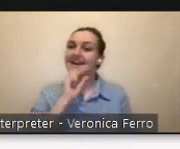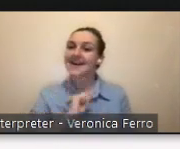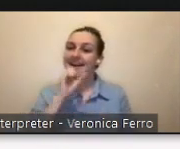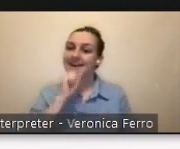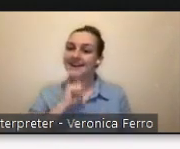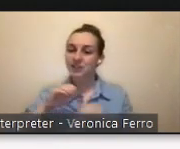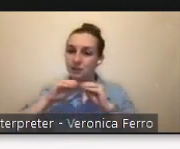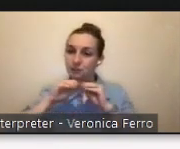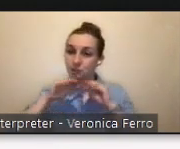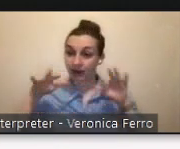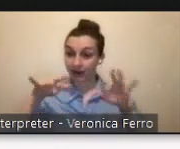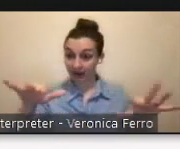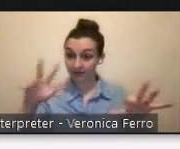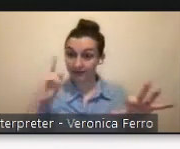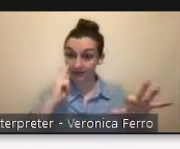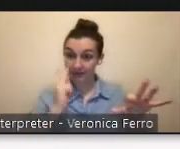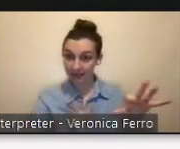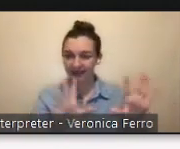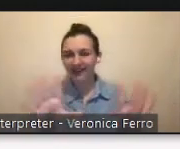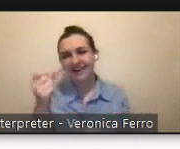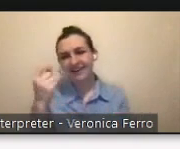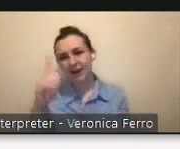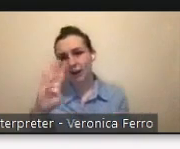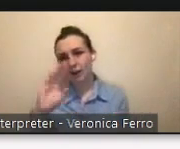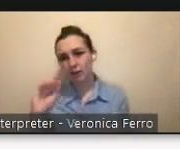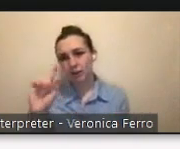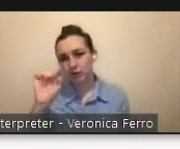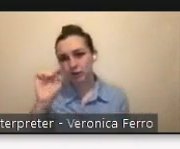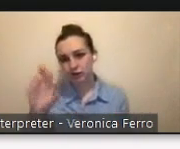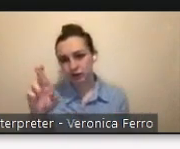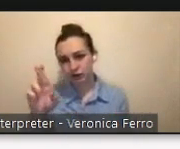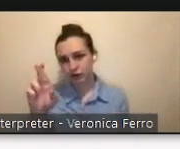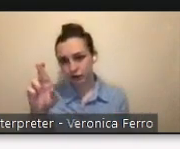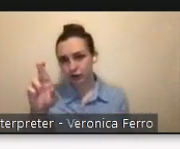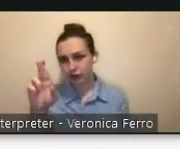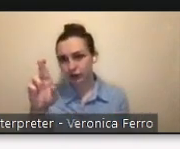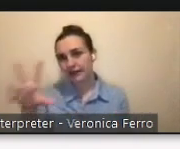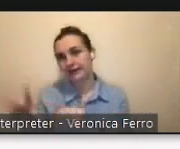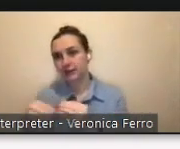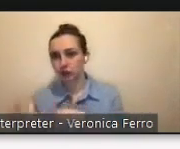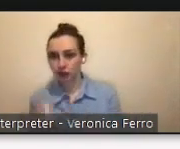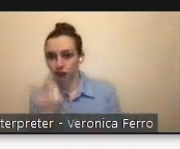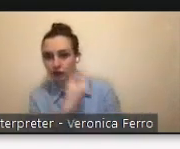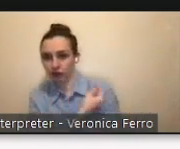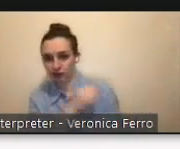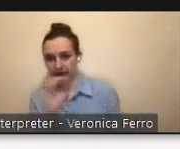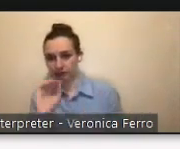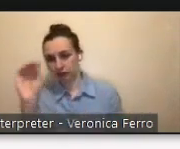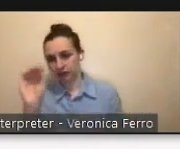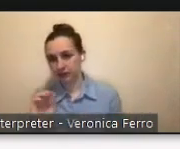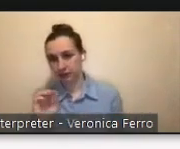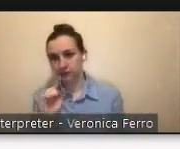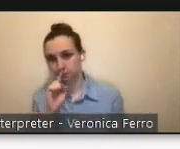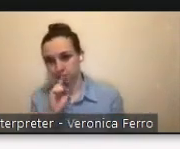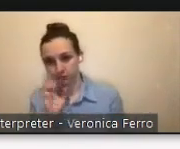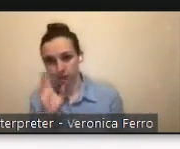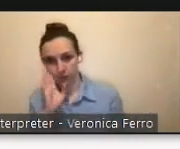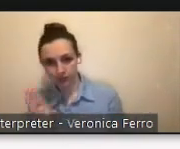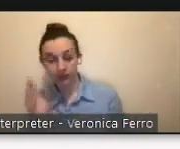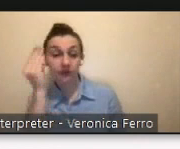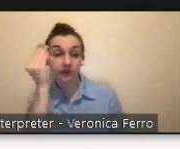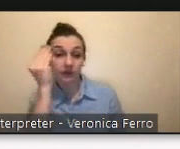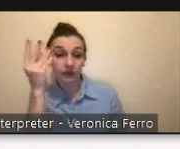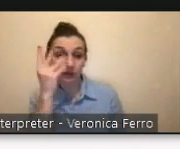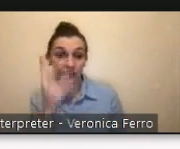a booster and additional dose percentage here. I do want to call out, though, the way that we define some of these terms. They do match with the